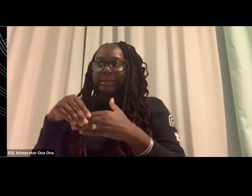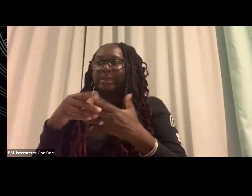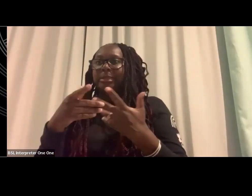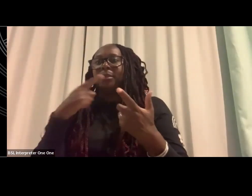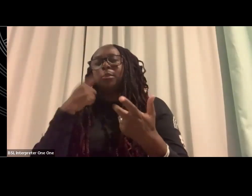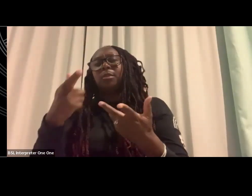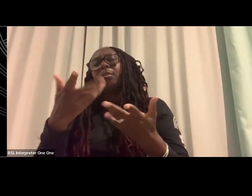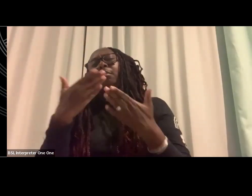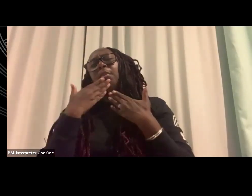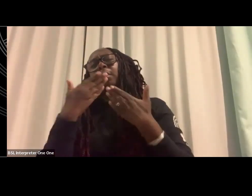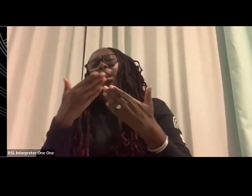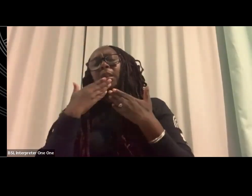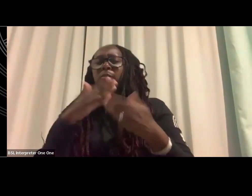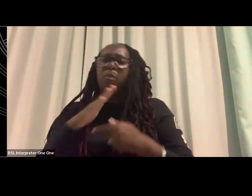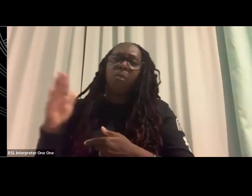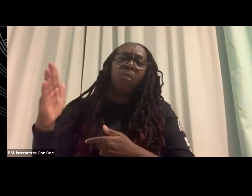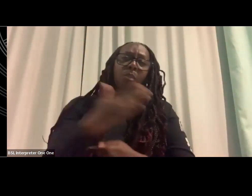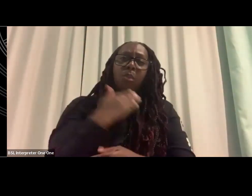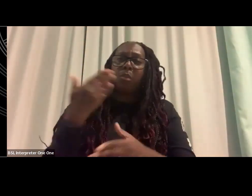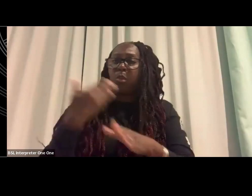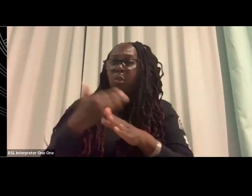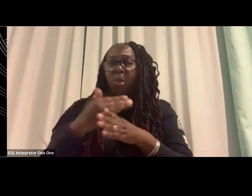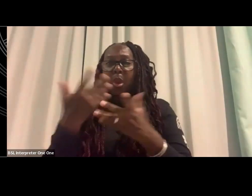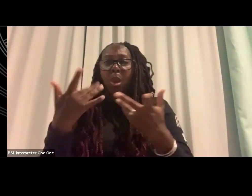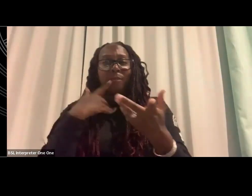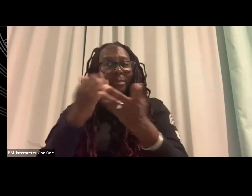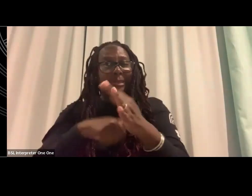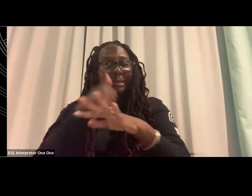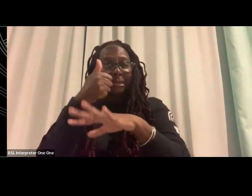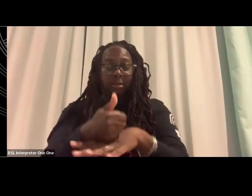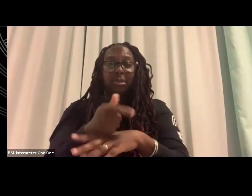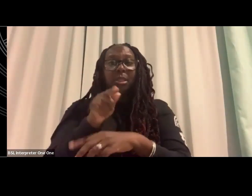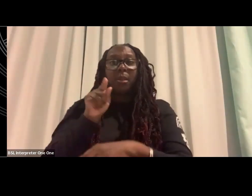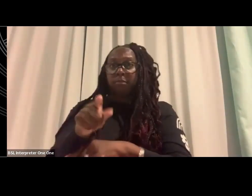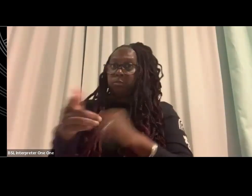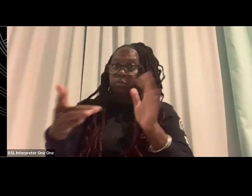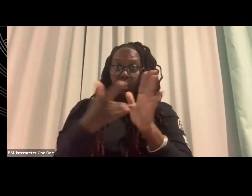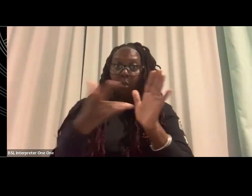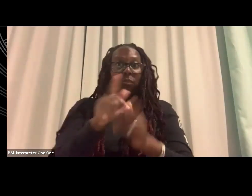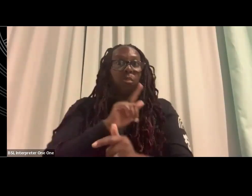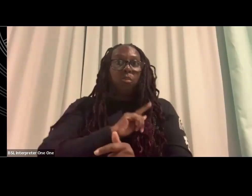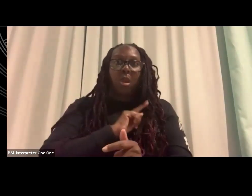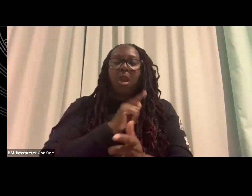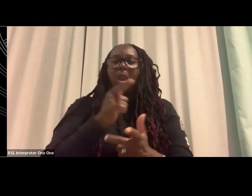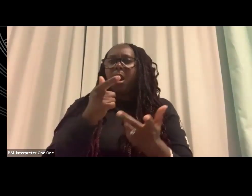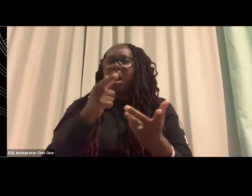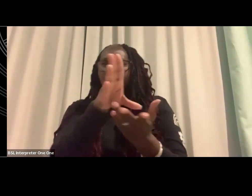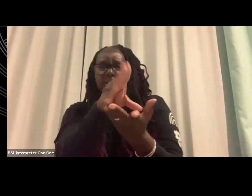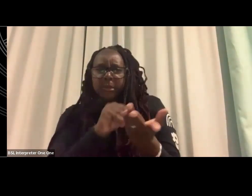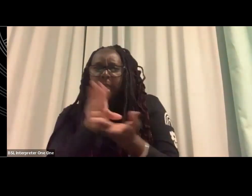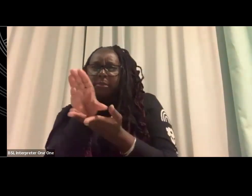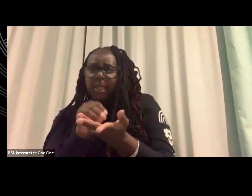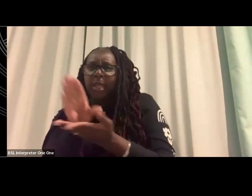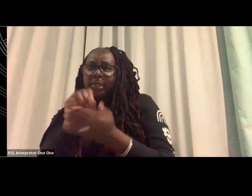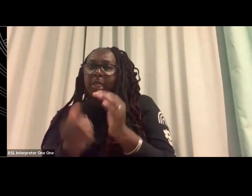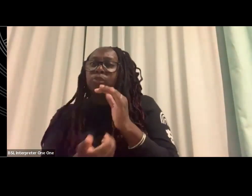generous contributions to shaping something which I think is significant because it's been adopted by the New